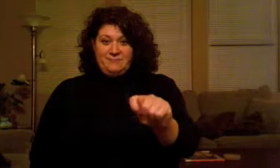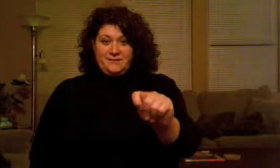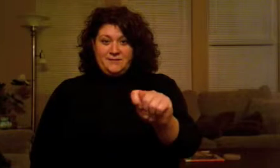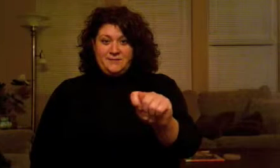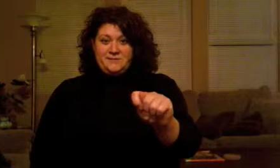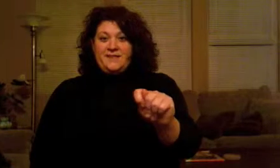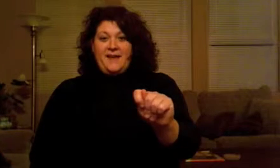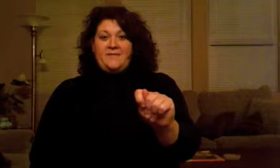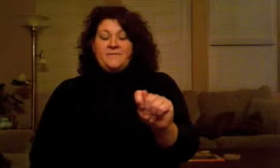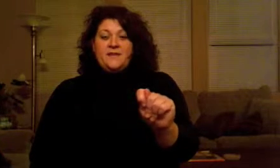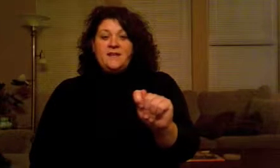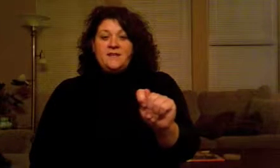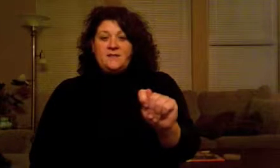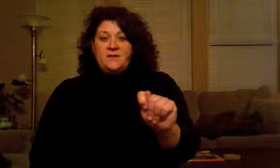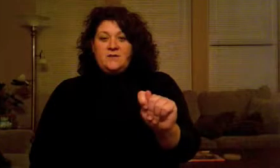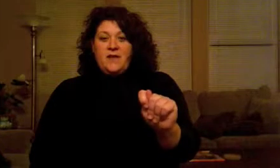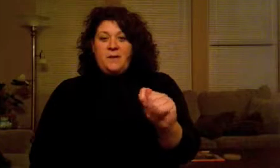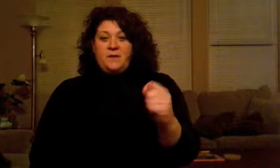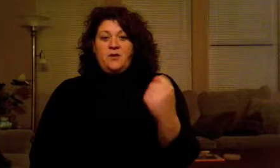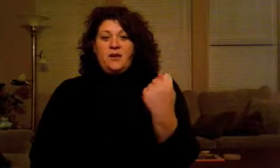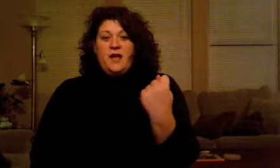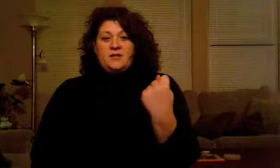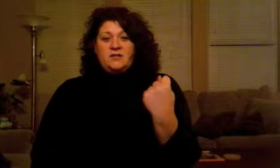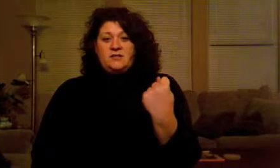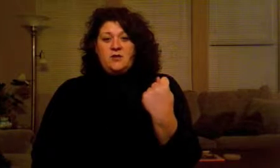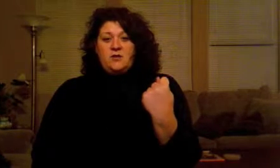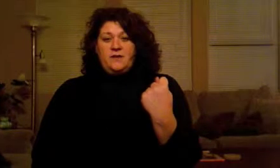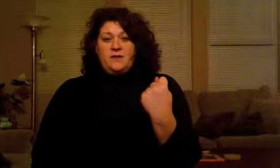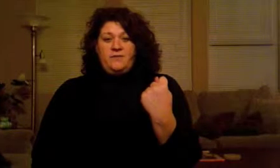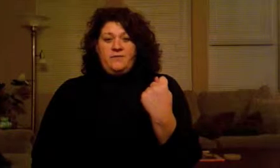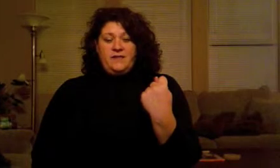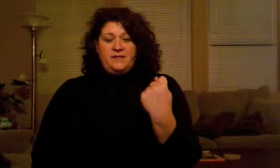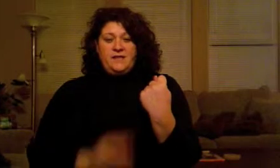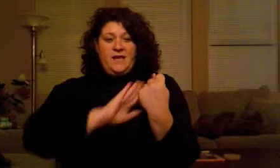Got your nose. Yeah. So you do that, but you're going to actually start with it facing